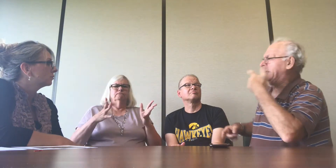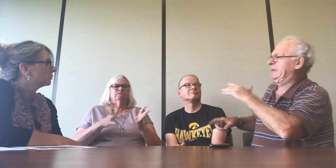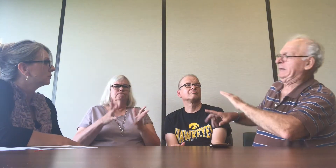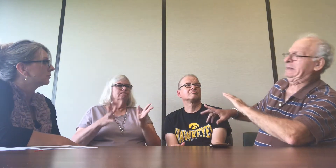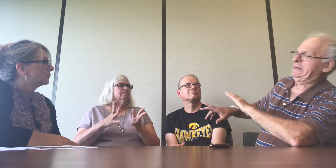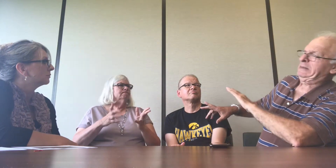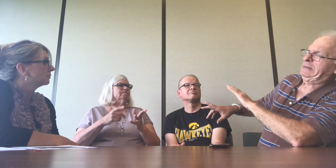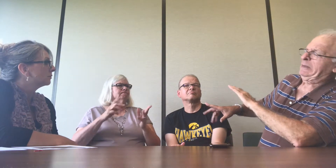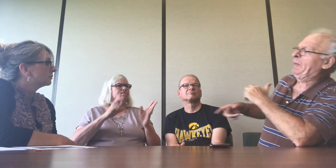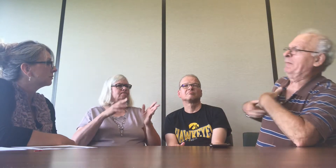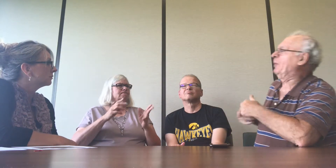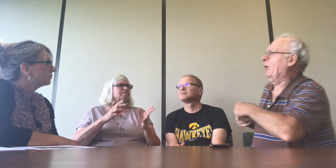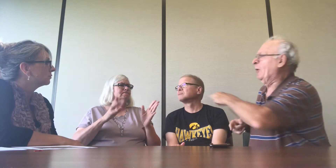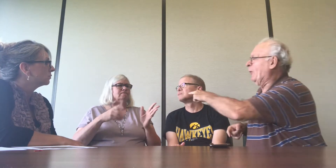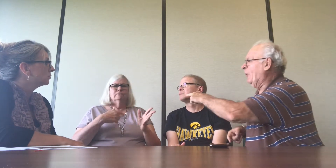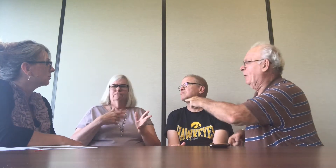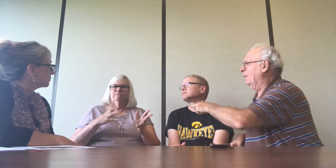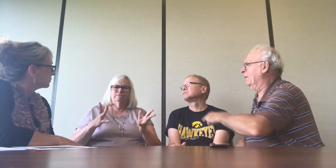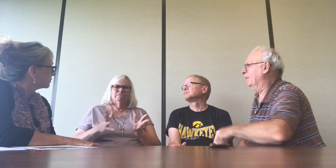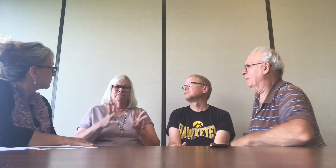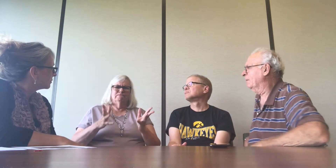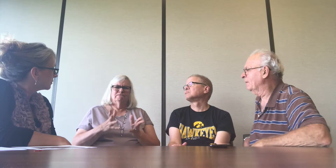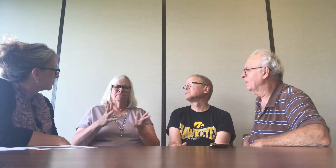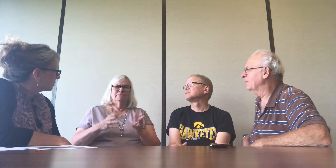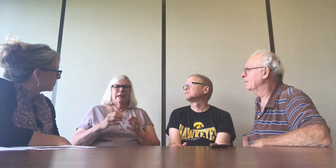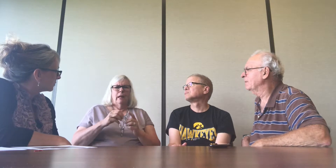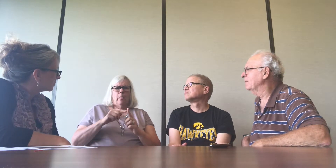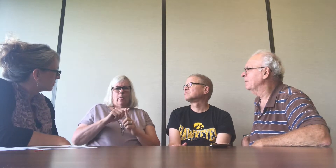to encourage them to report.